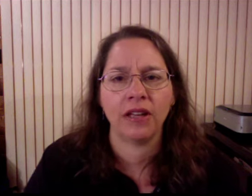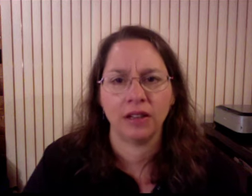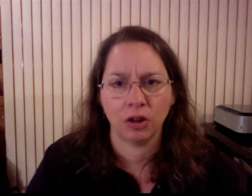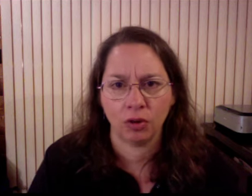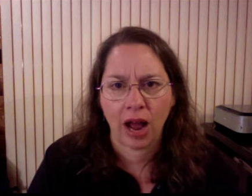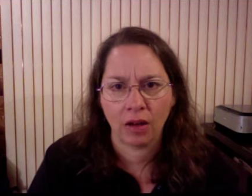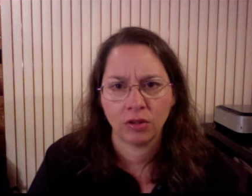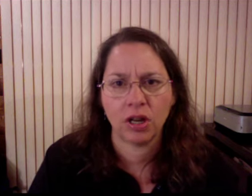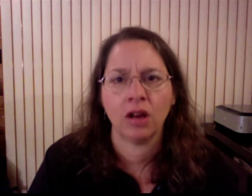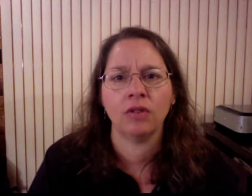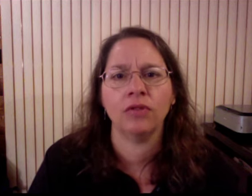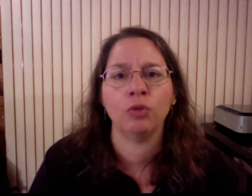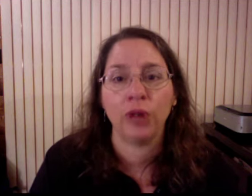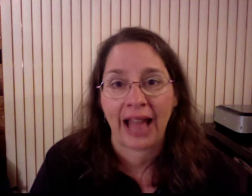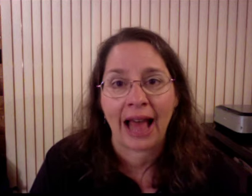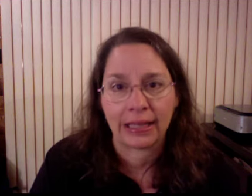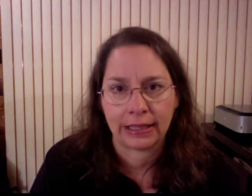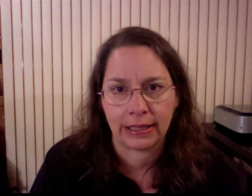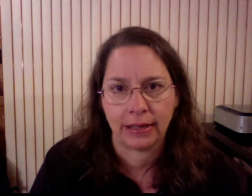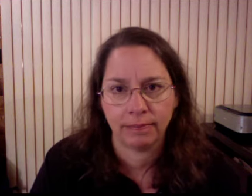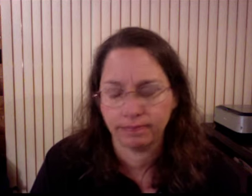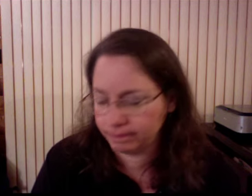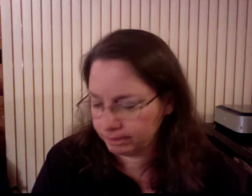the ground of reality.